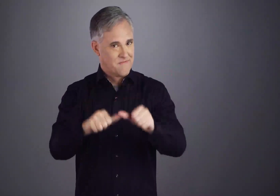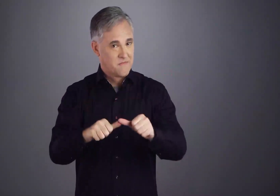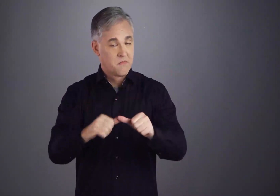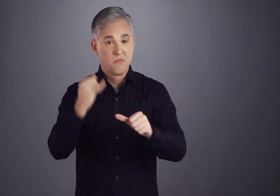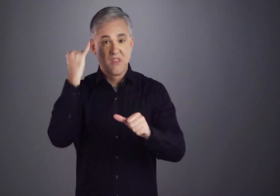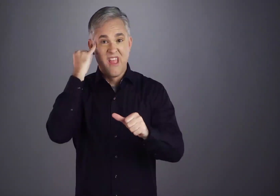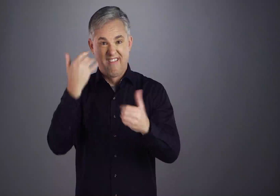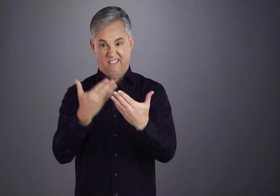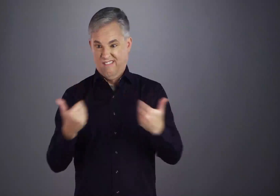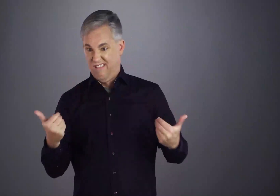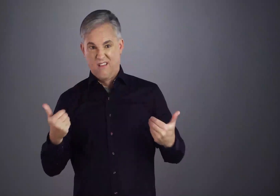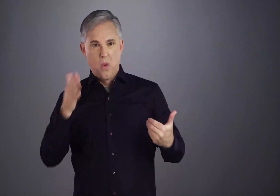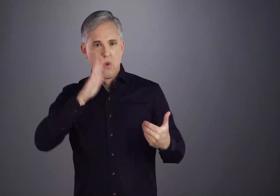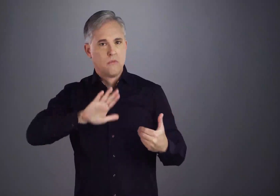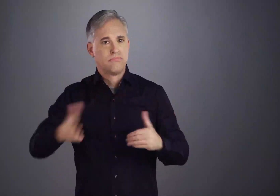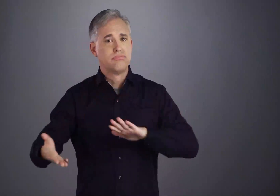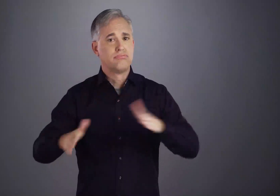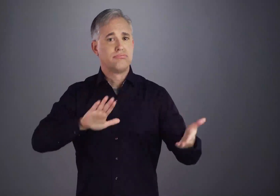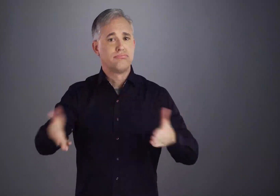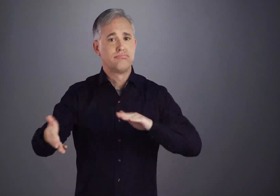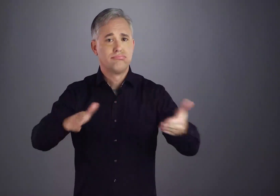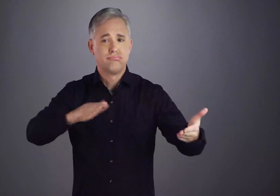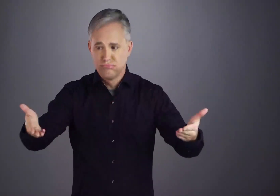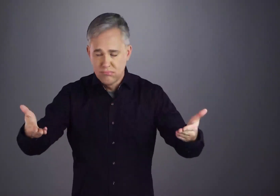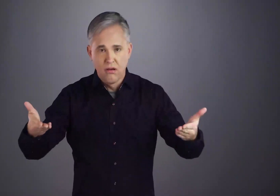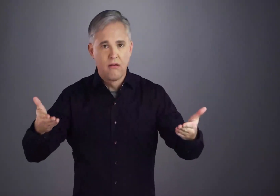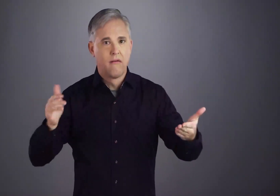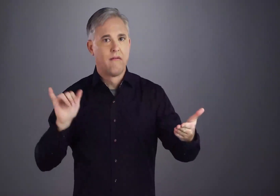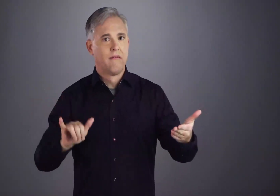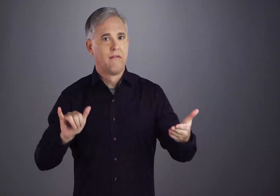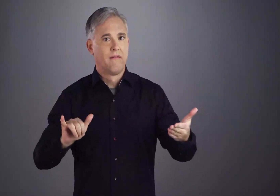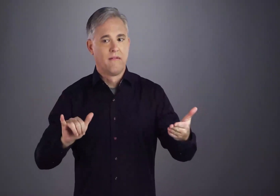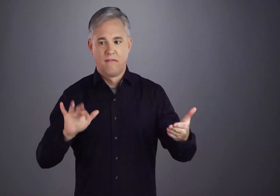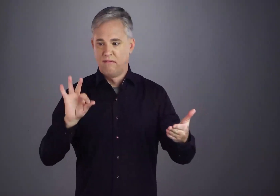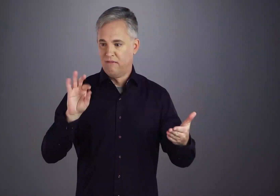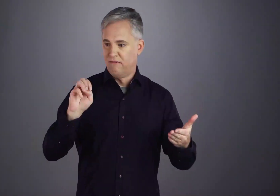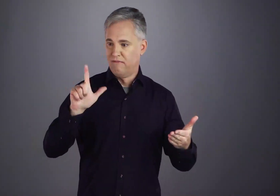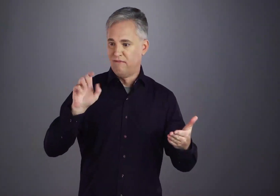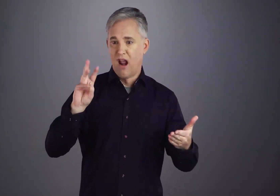We had to unify our fellowship or pass off the scene.